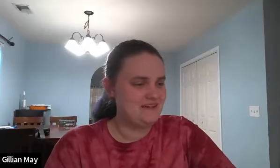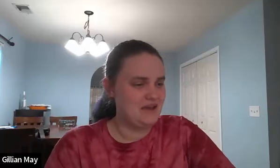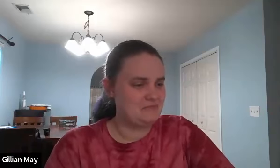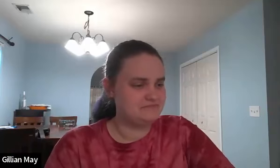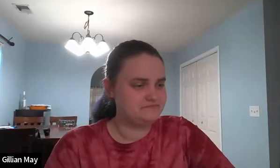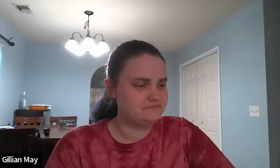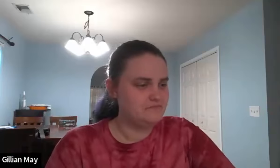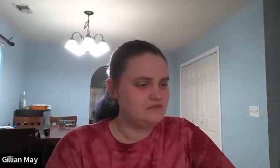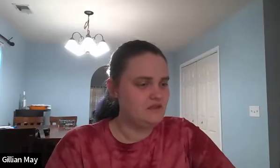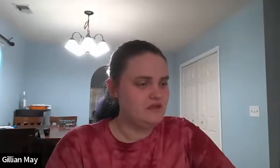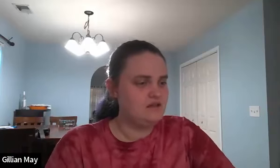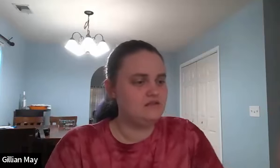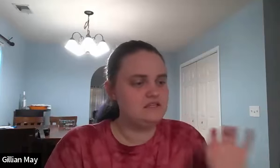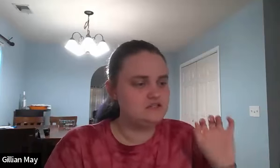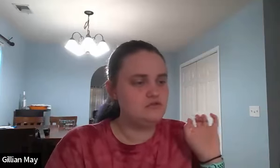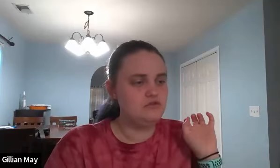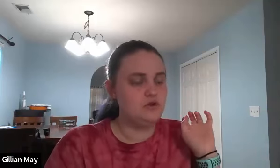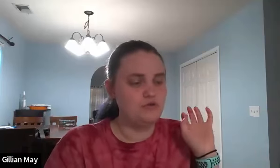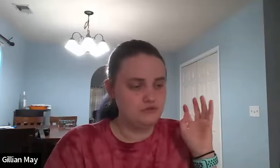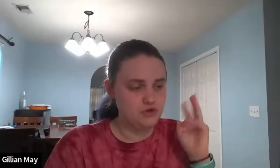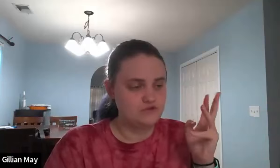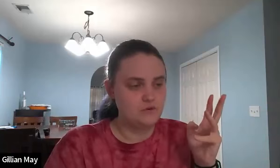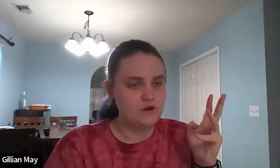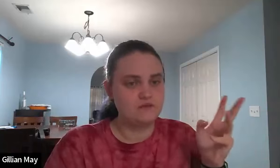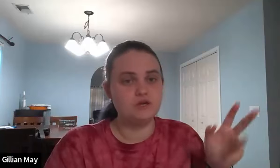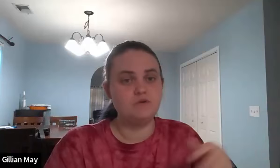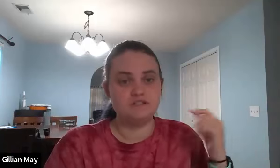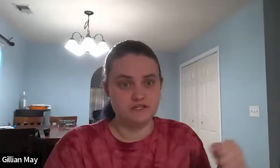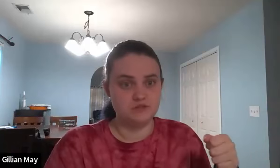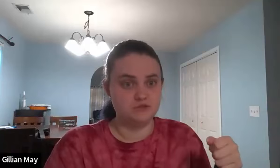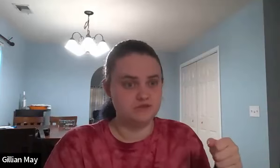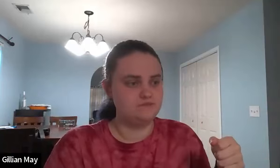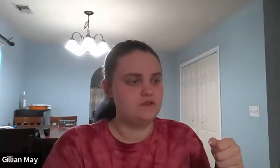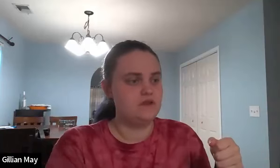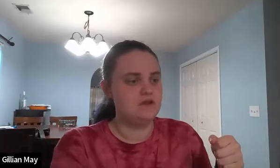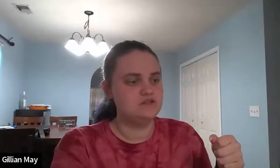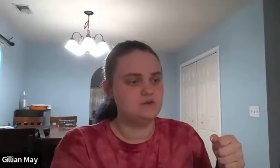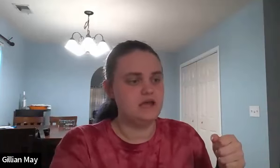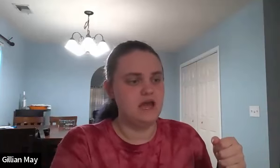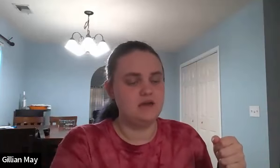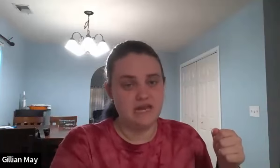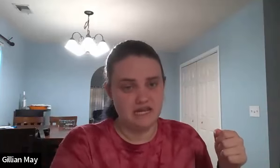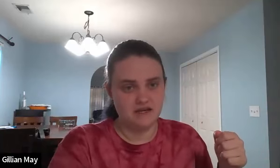Okay. Let's go through those four, and then we're going to move on to vegetables. So we had